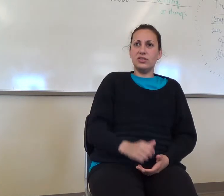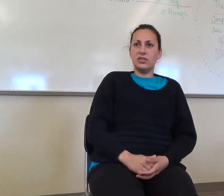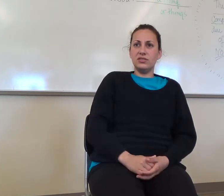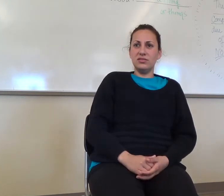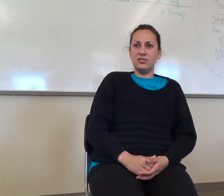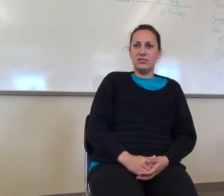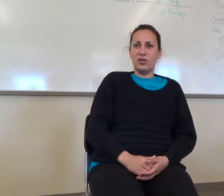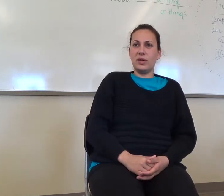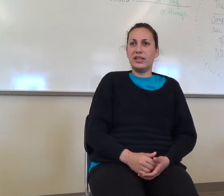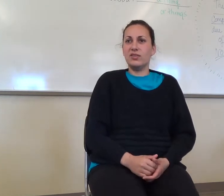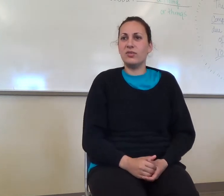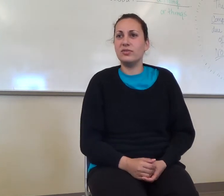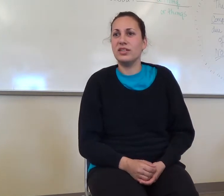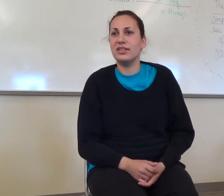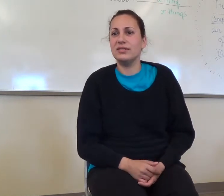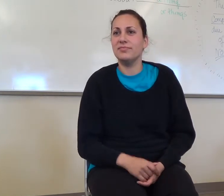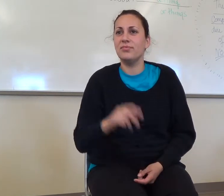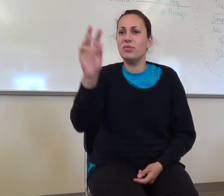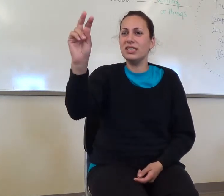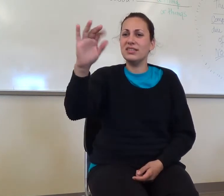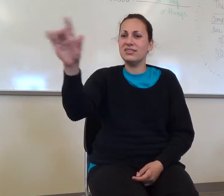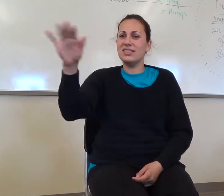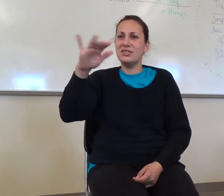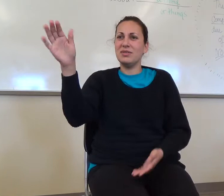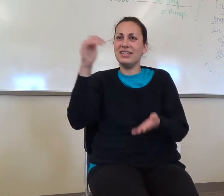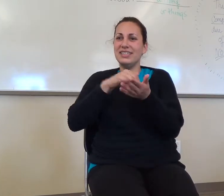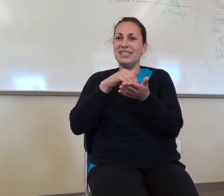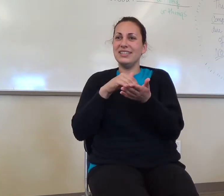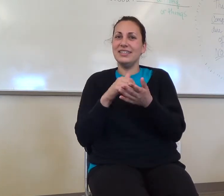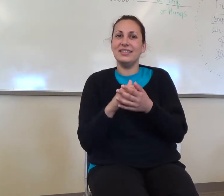television? Or wait, no, the, what was that?